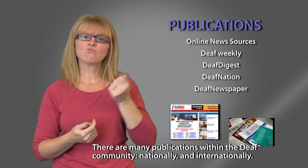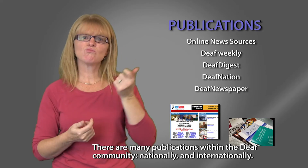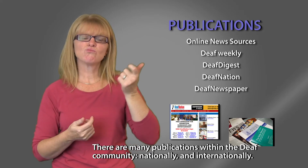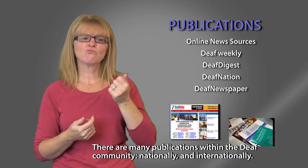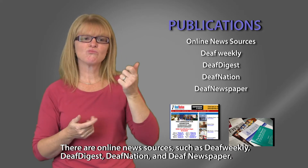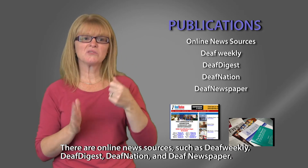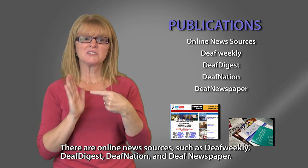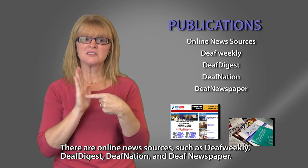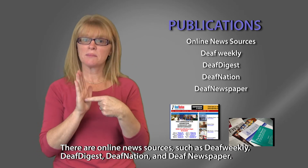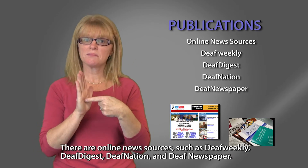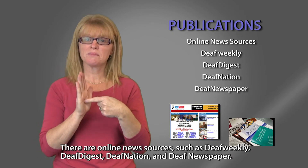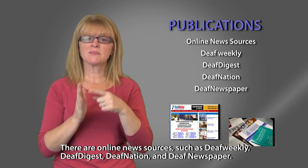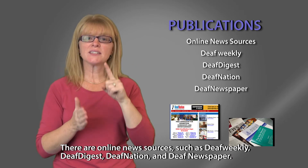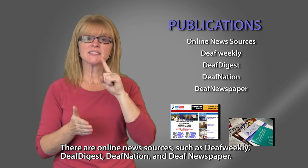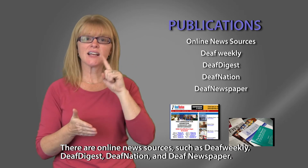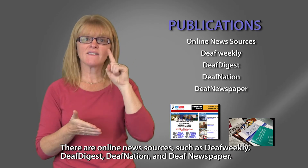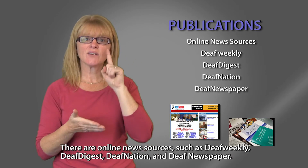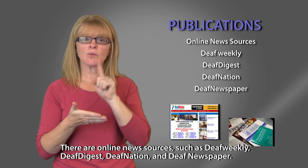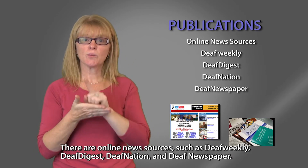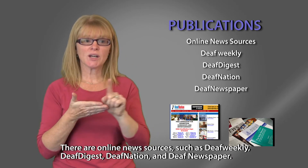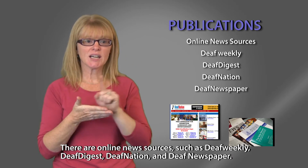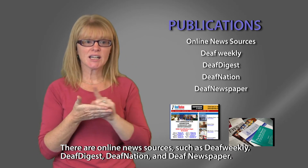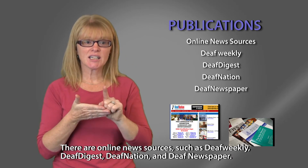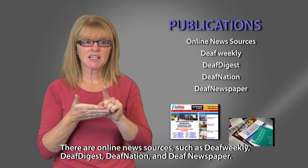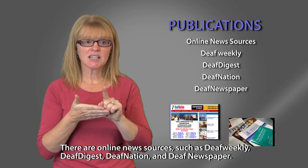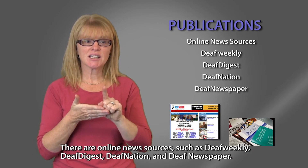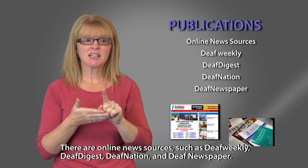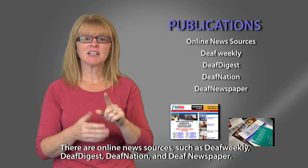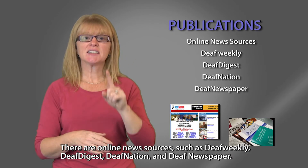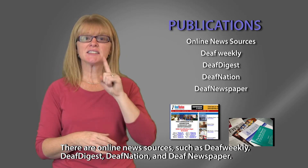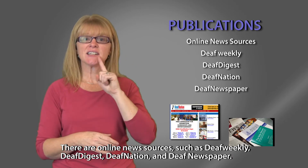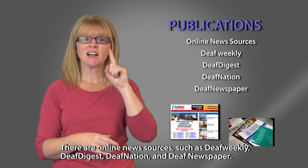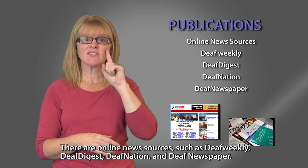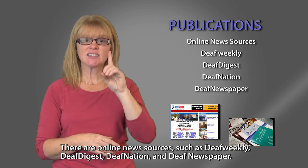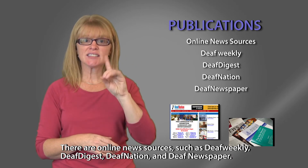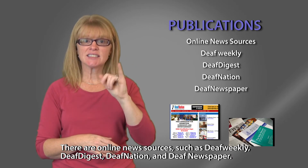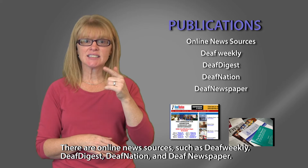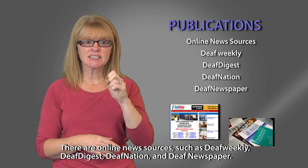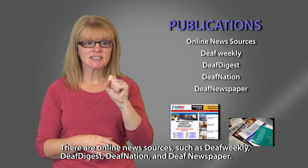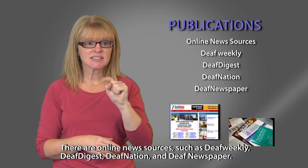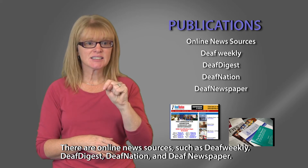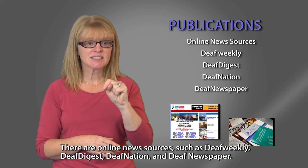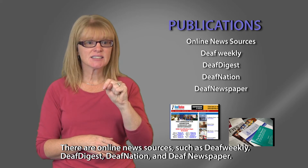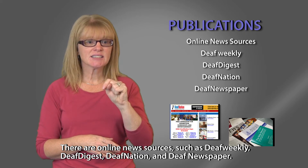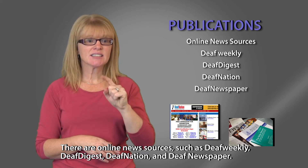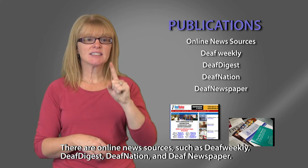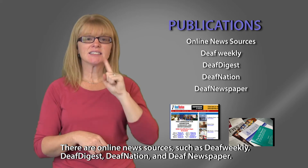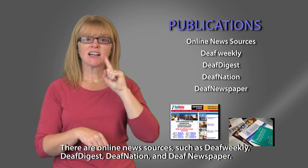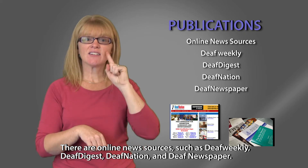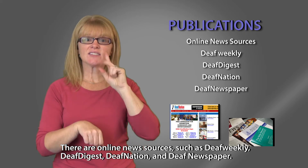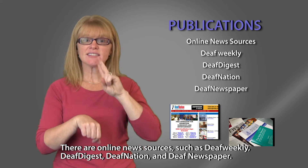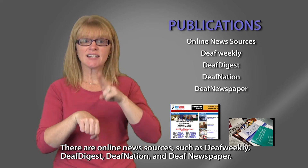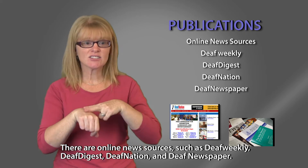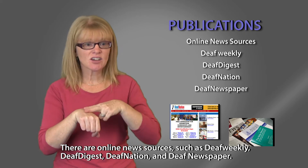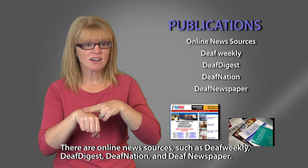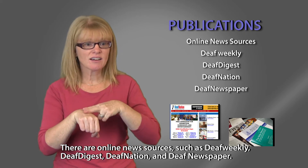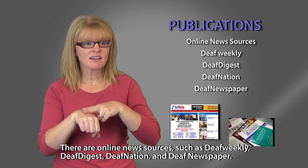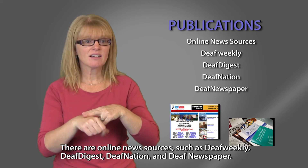There are online news sources such as Deaf Weekly, Deaf Digest, Deaf Nation,